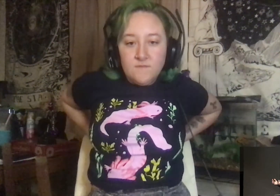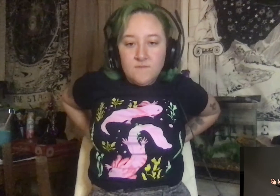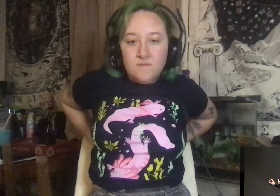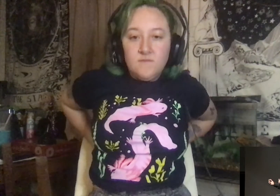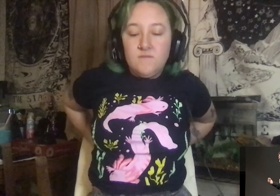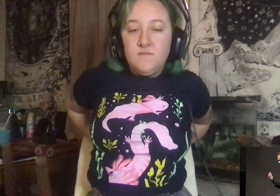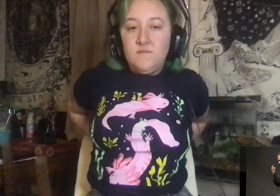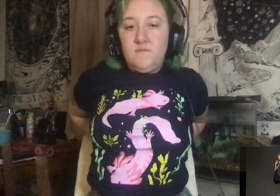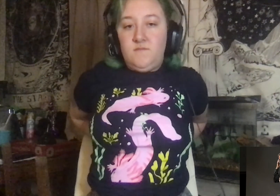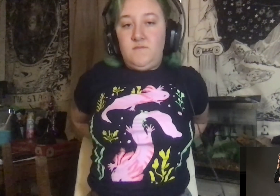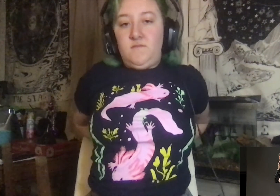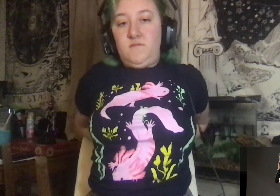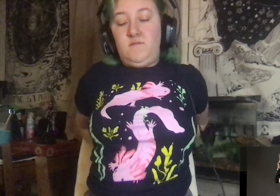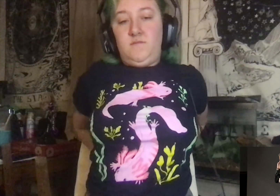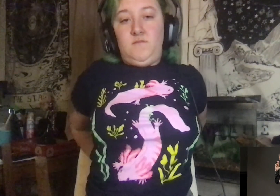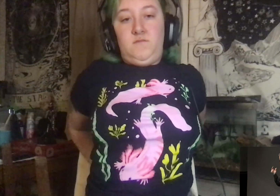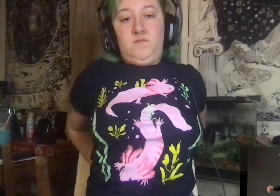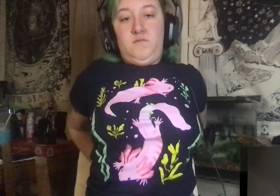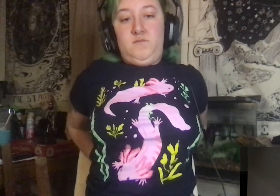not to this crowd.